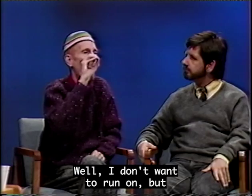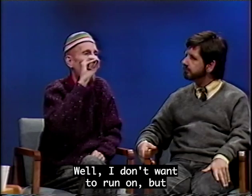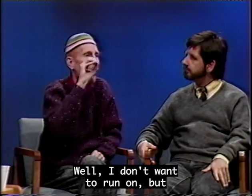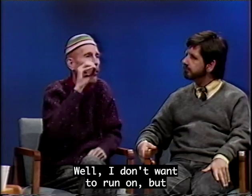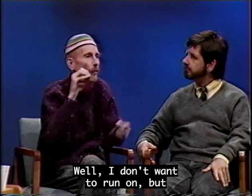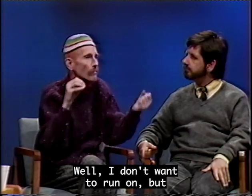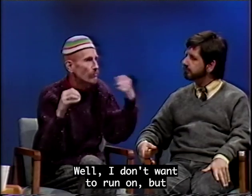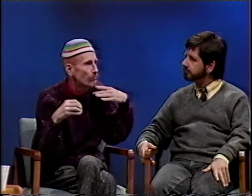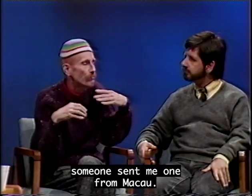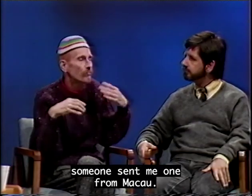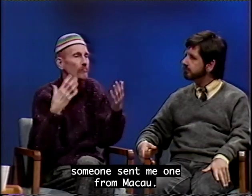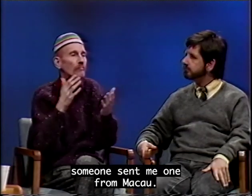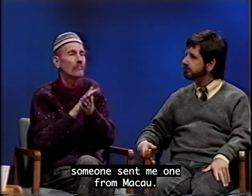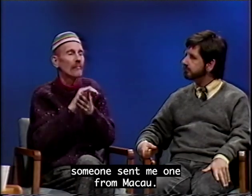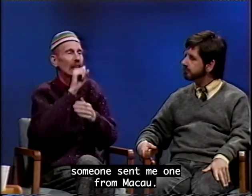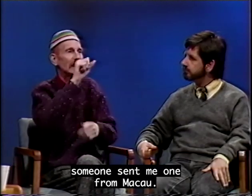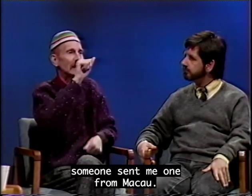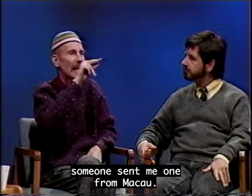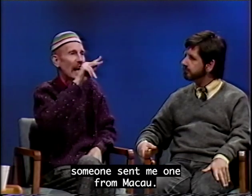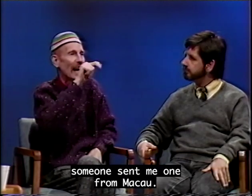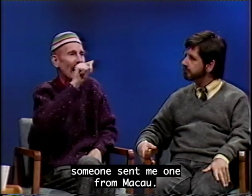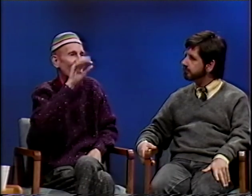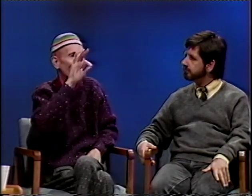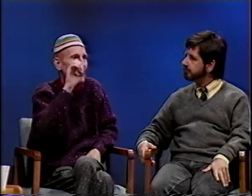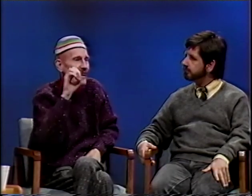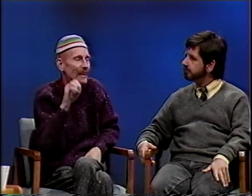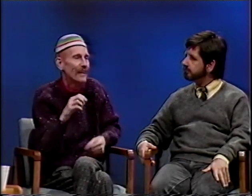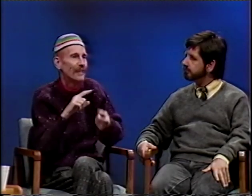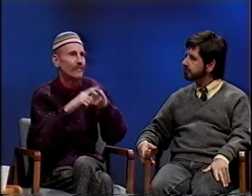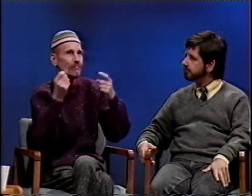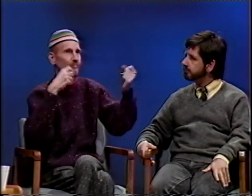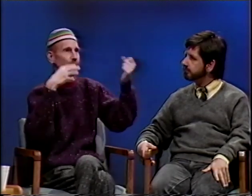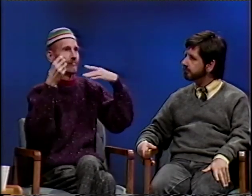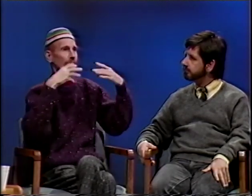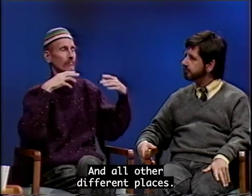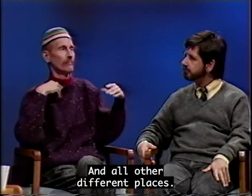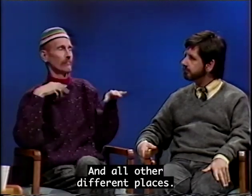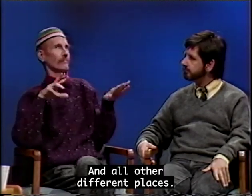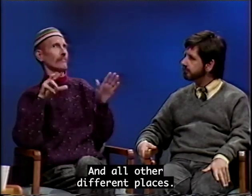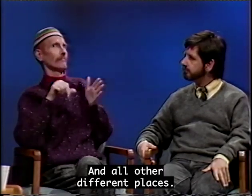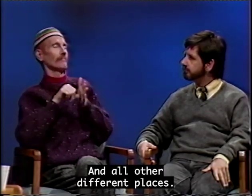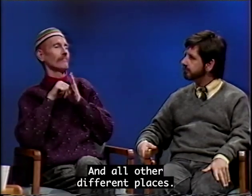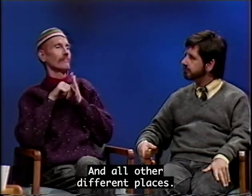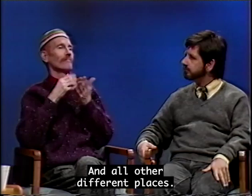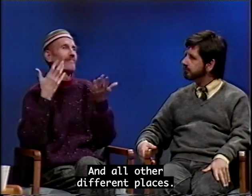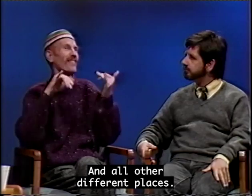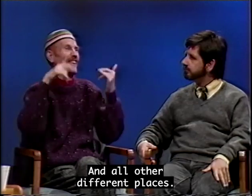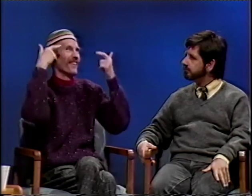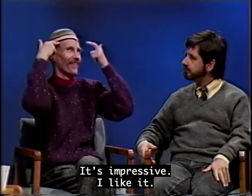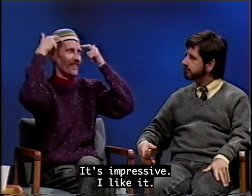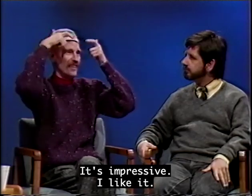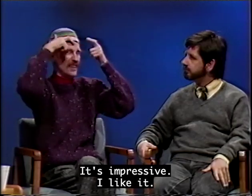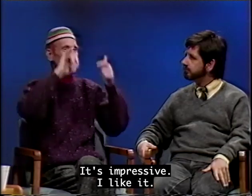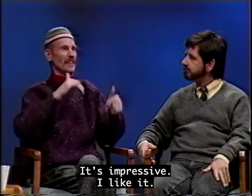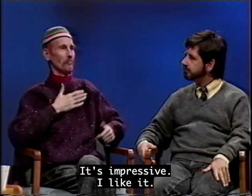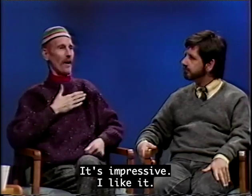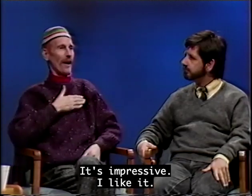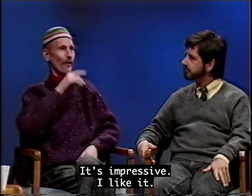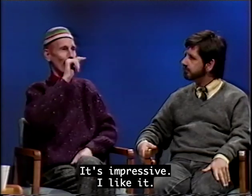on, but someone sent me one from Macau and all other different places. It's impressive. I like it.